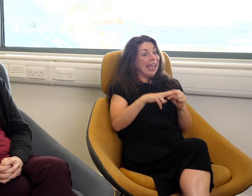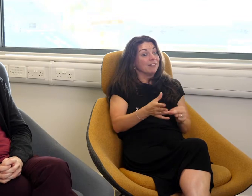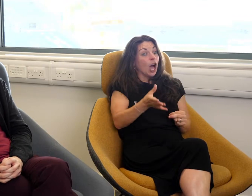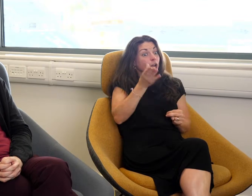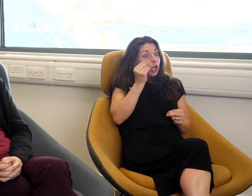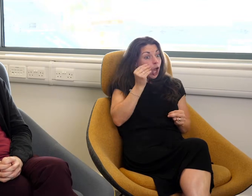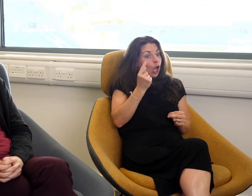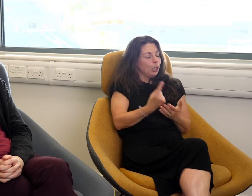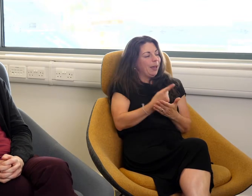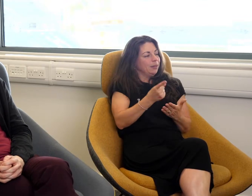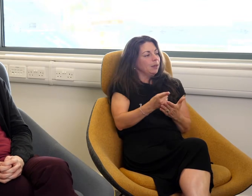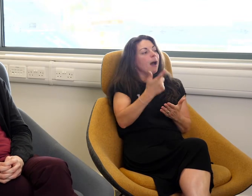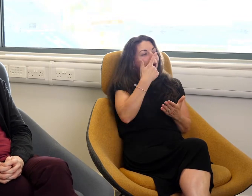happy to sort of make that a priority.